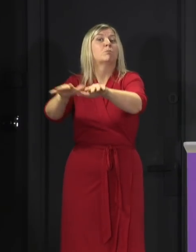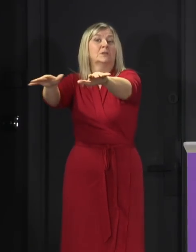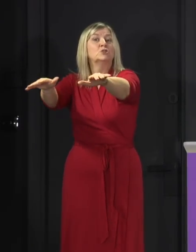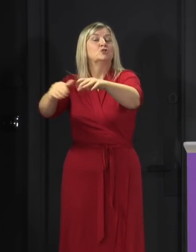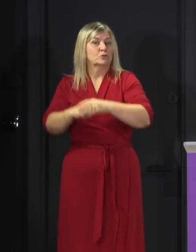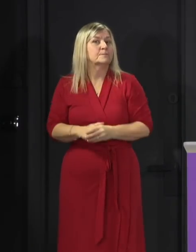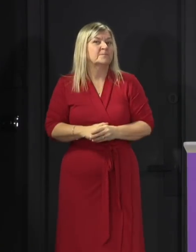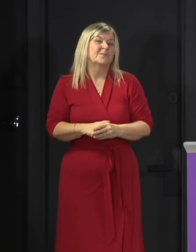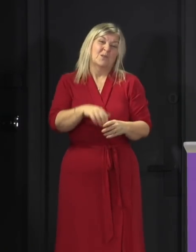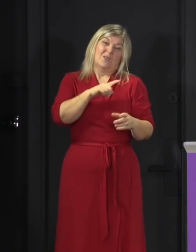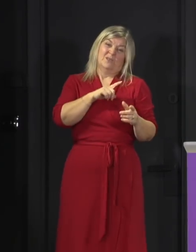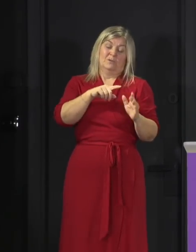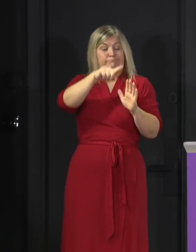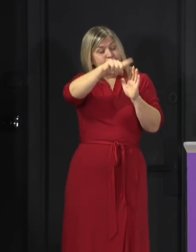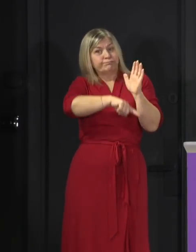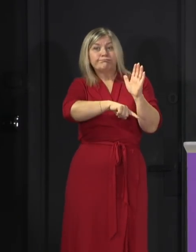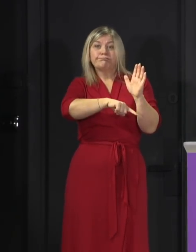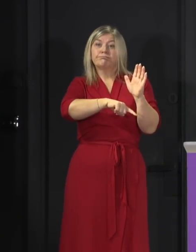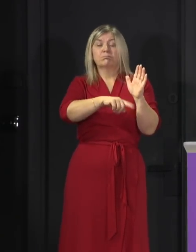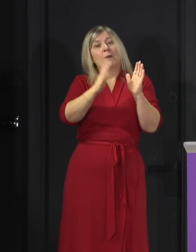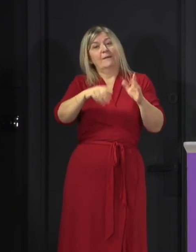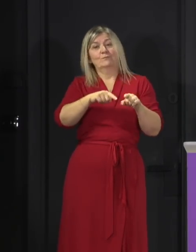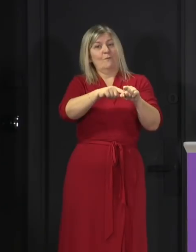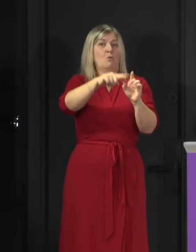sticking to all of the current rules and guidelines. If you're in any doubt